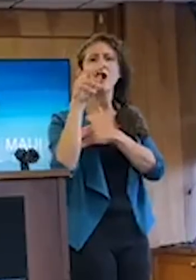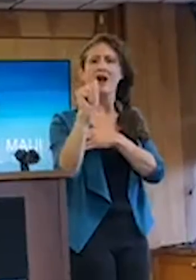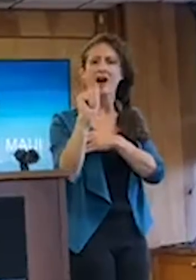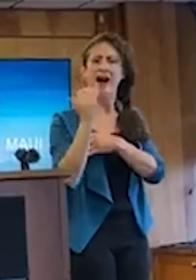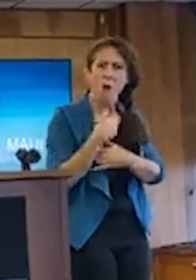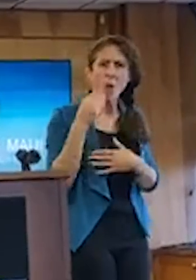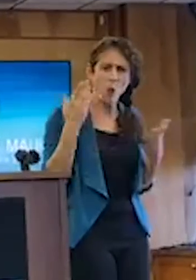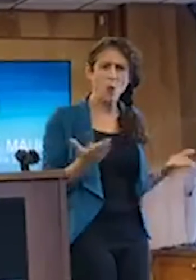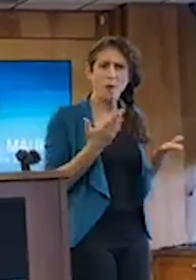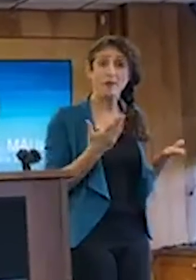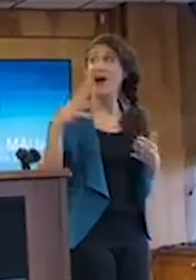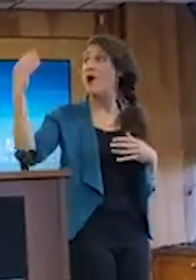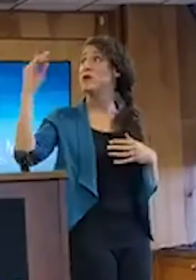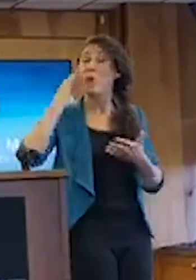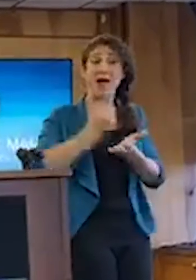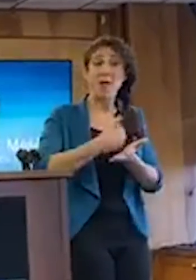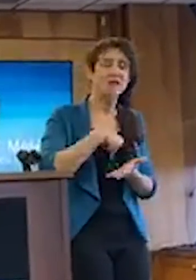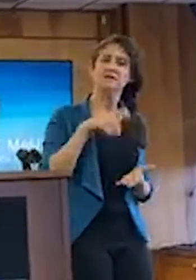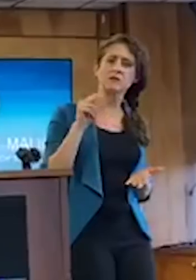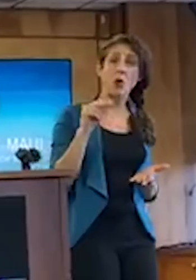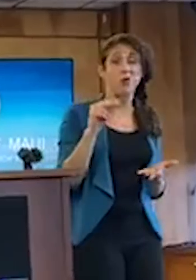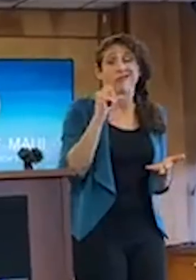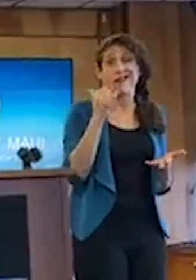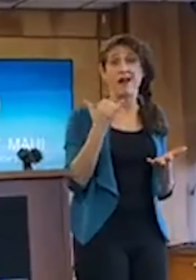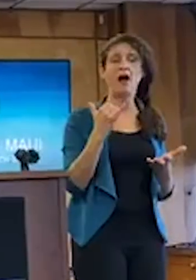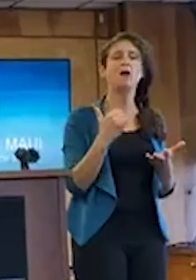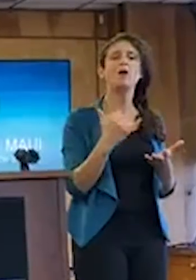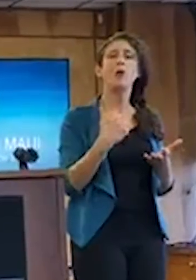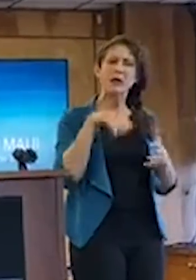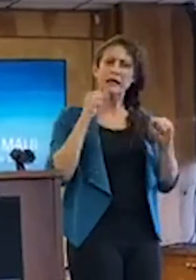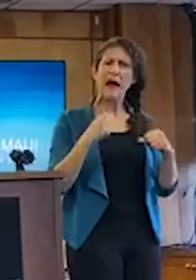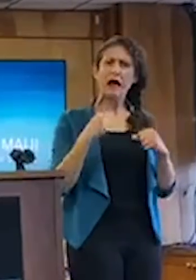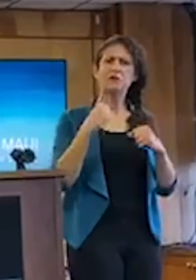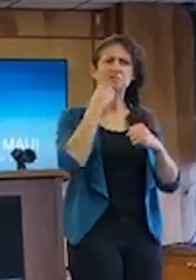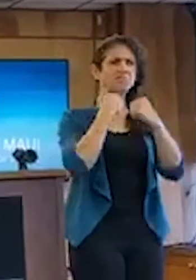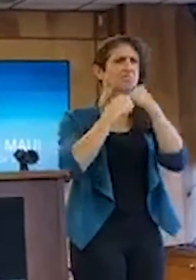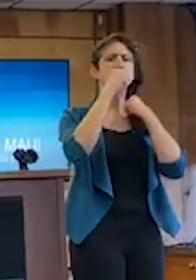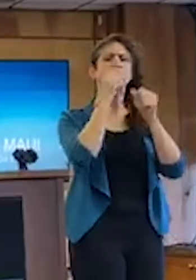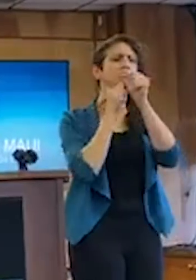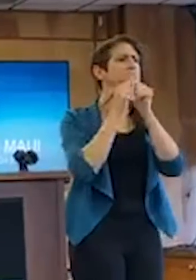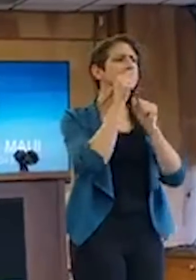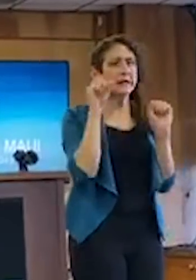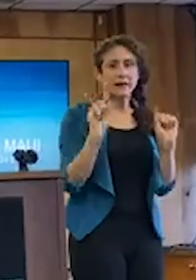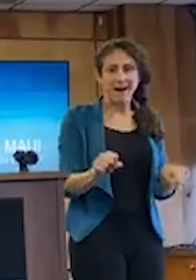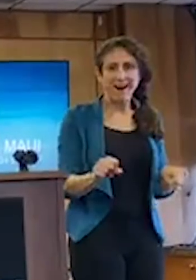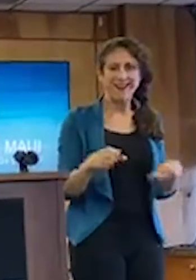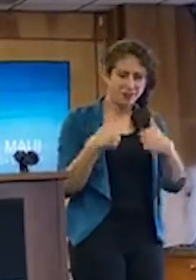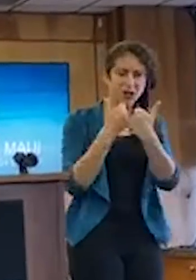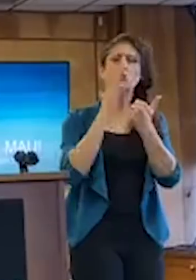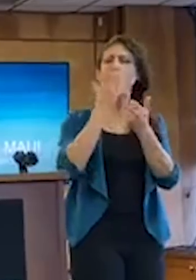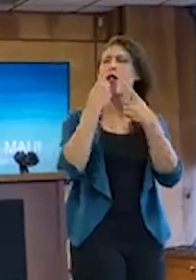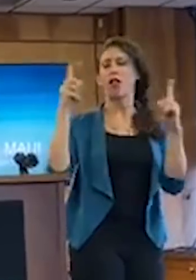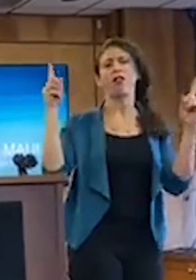from the outside, not initially, and we can handle much of the challenges that we're facing. This is our beloved home,